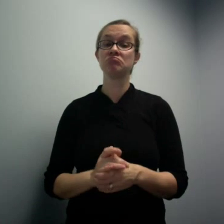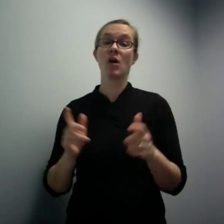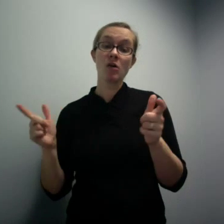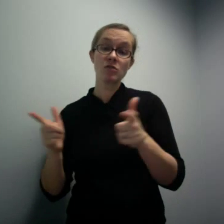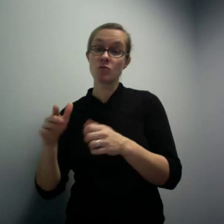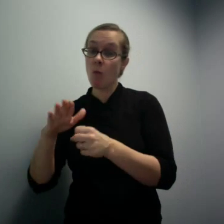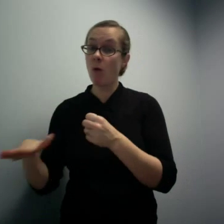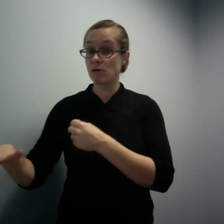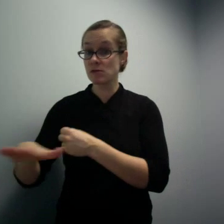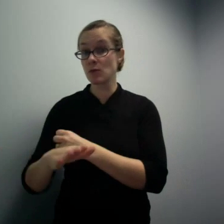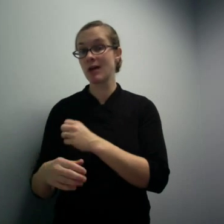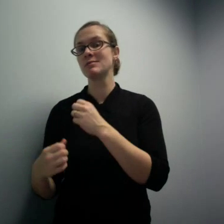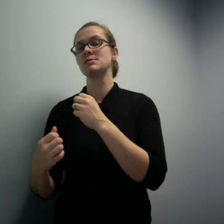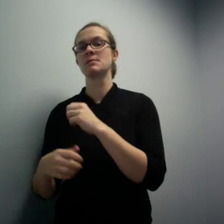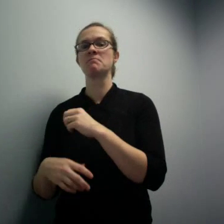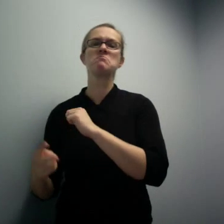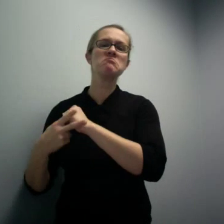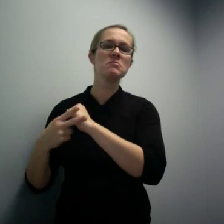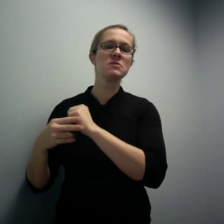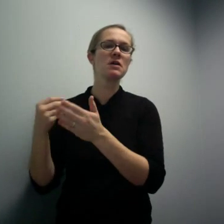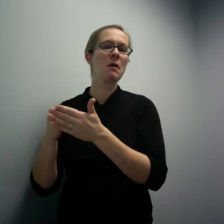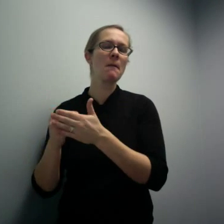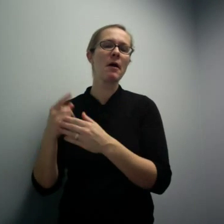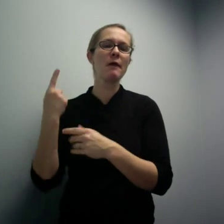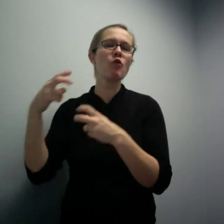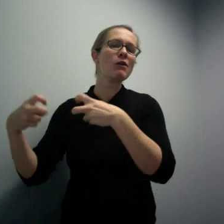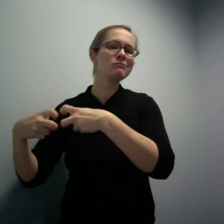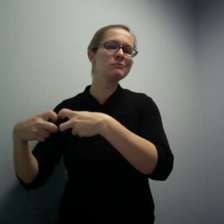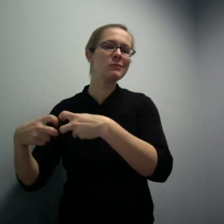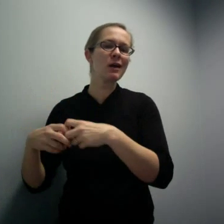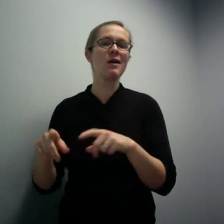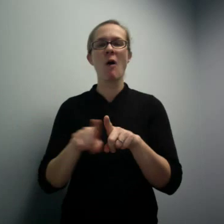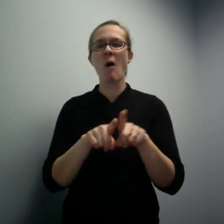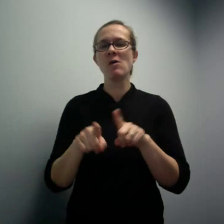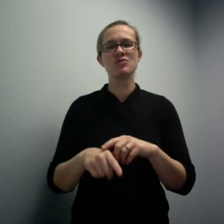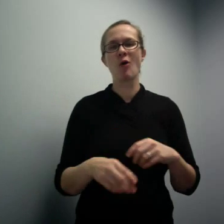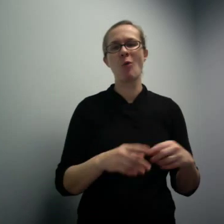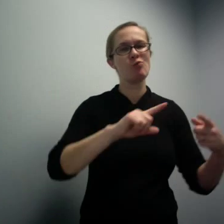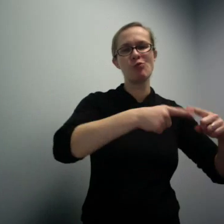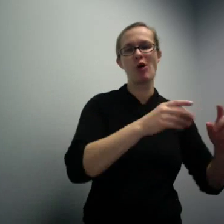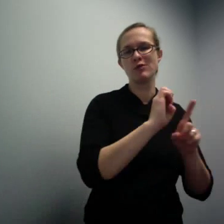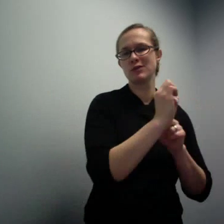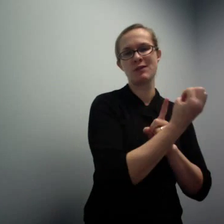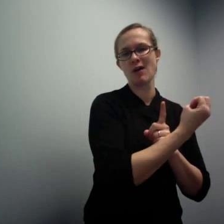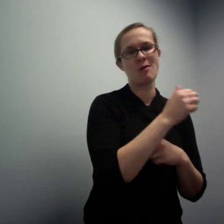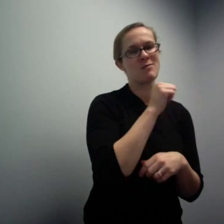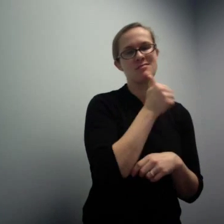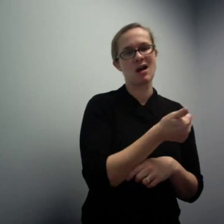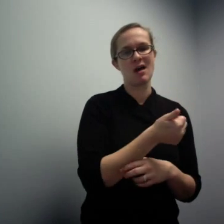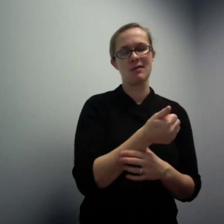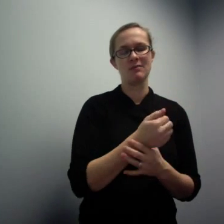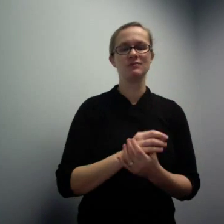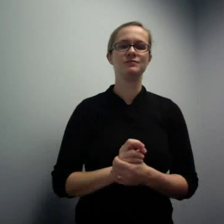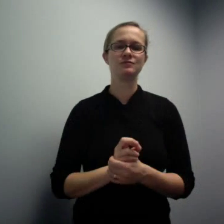there, but also a smaller footprint. And because it's really designed around an edited set of possessions, my